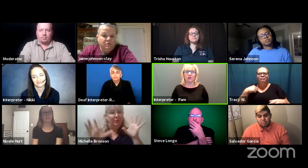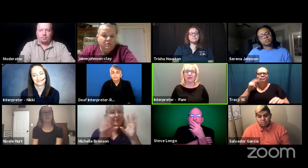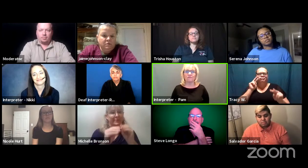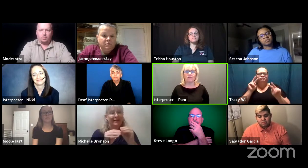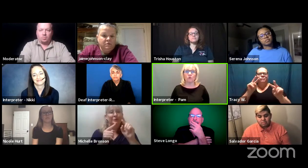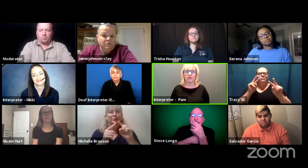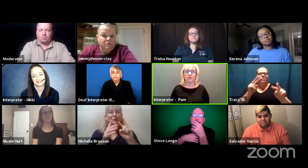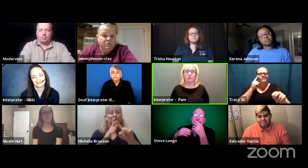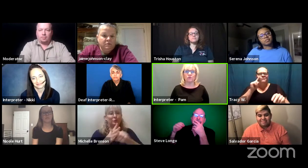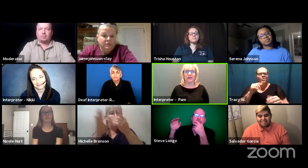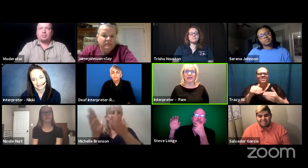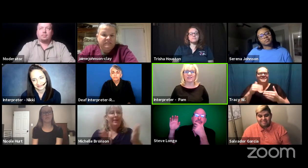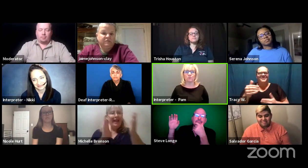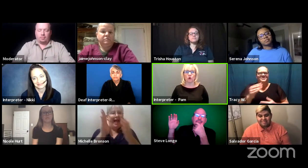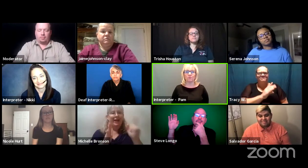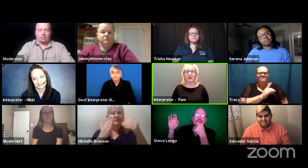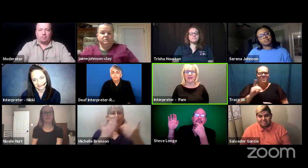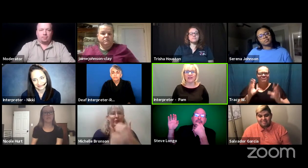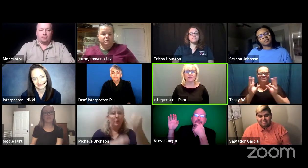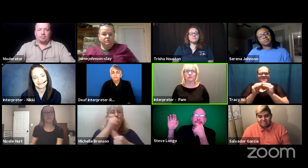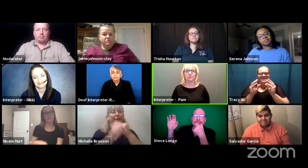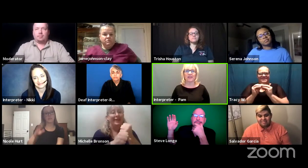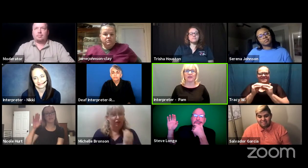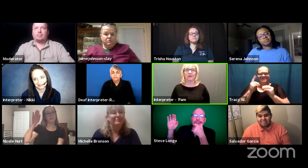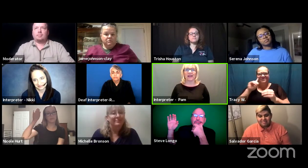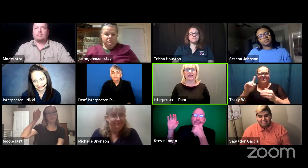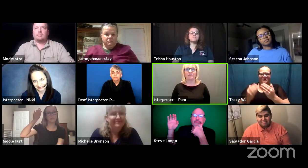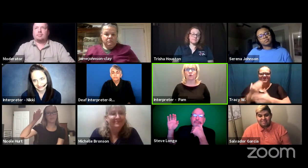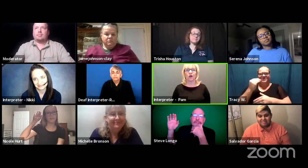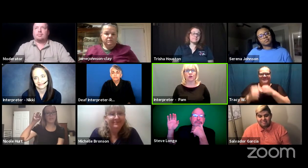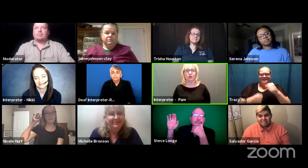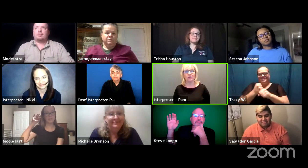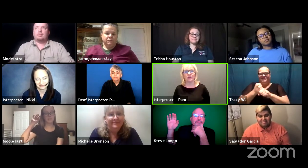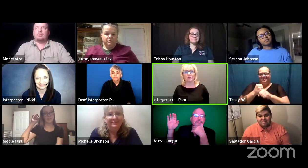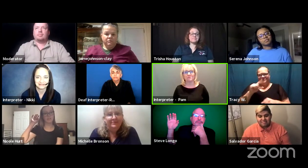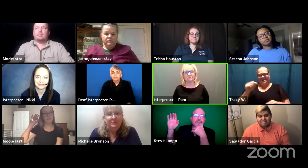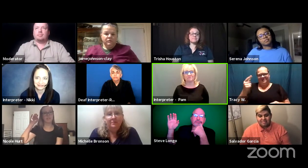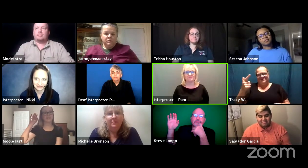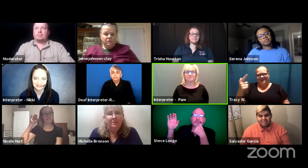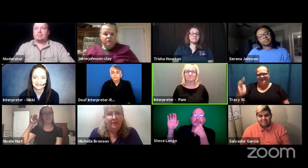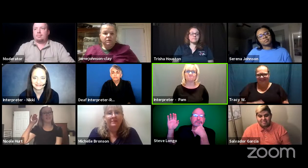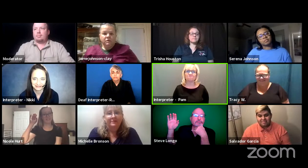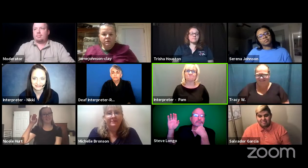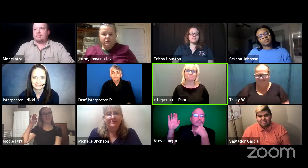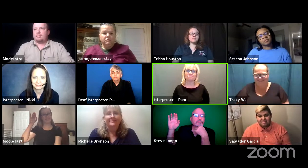looking forward to the next board meeting to begin planning for our new year.